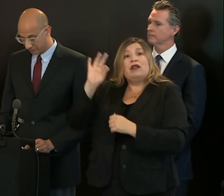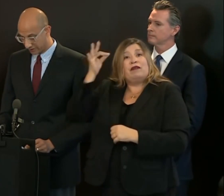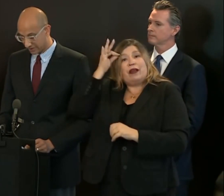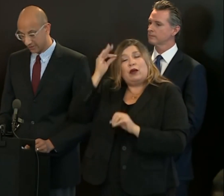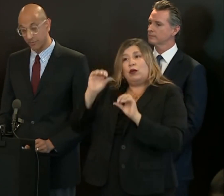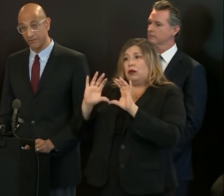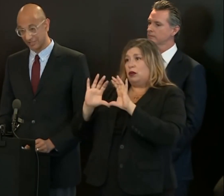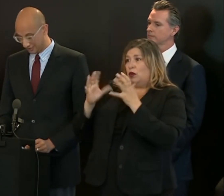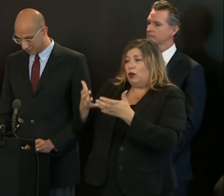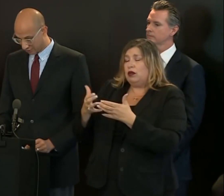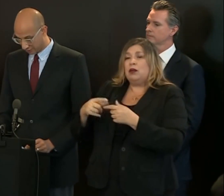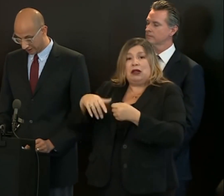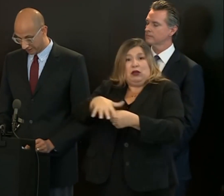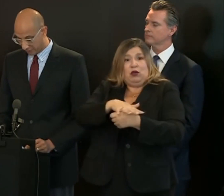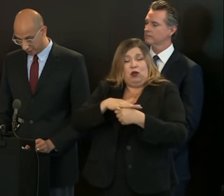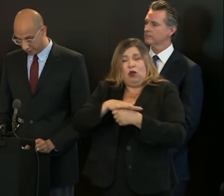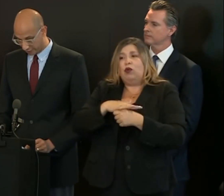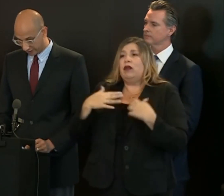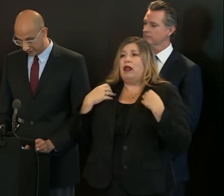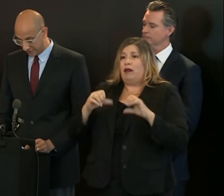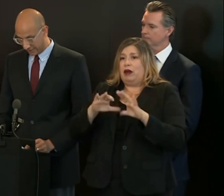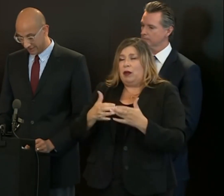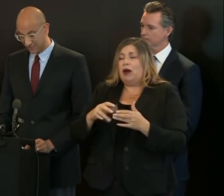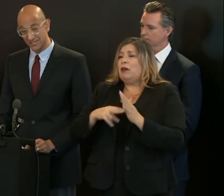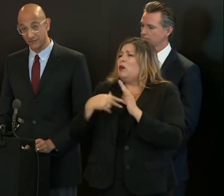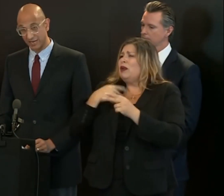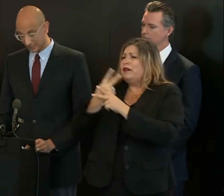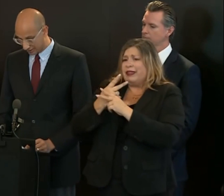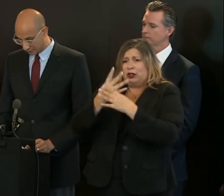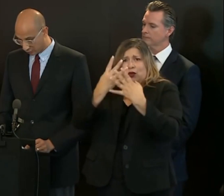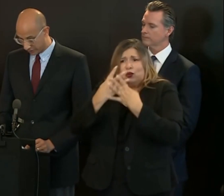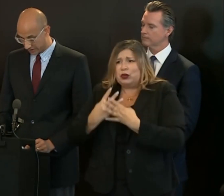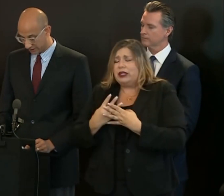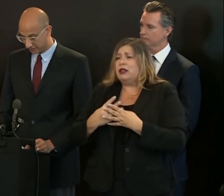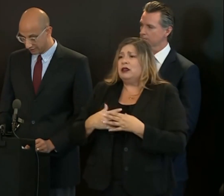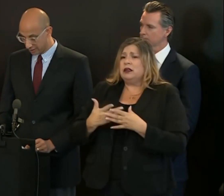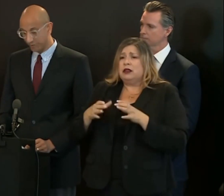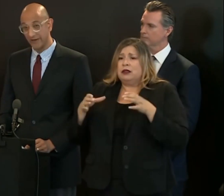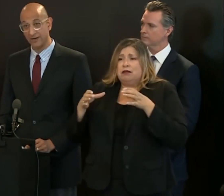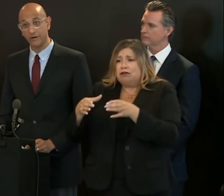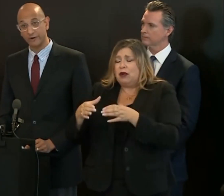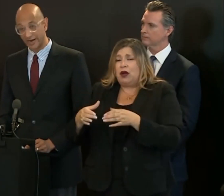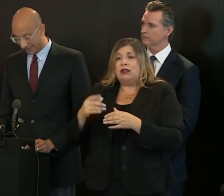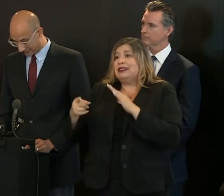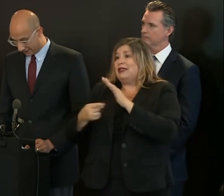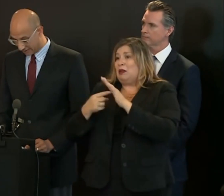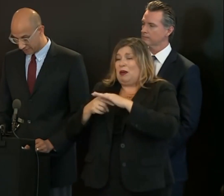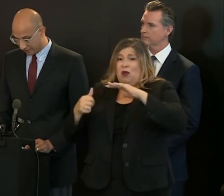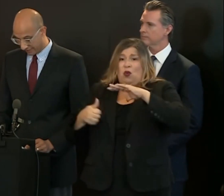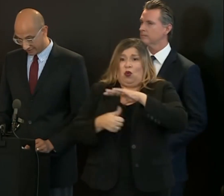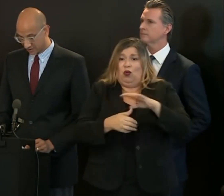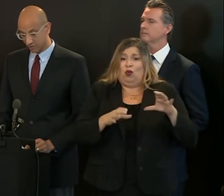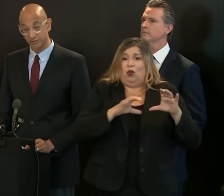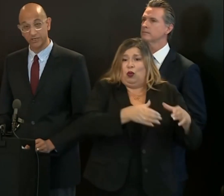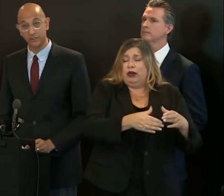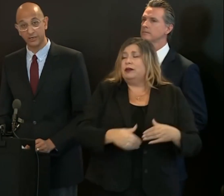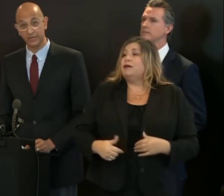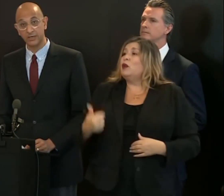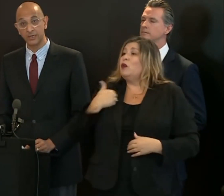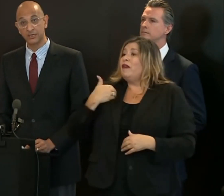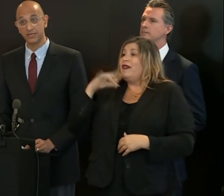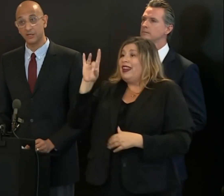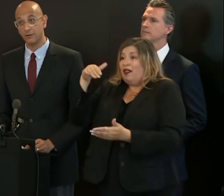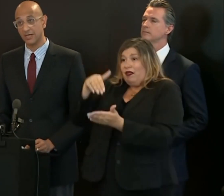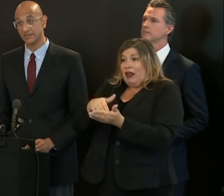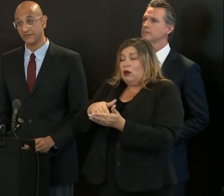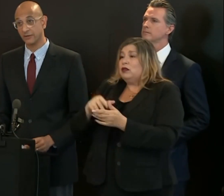health departments in implementing screening, monitoring, and in some cases quarantine. We've had over 8,000 passengers